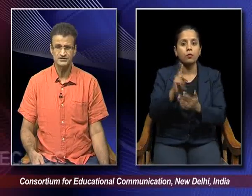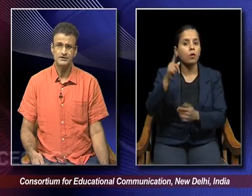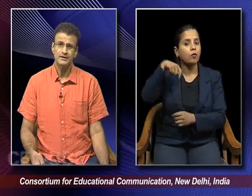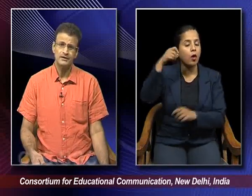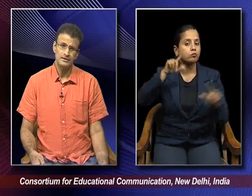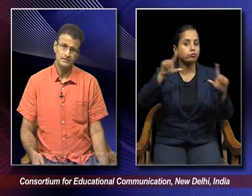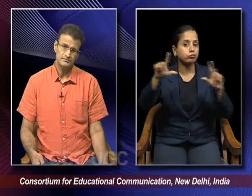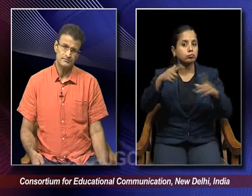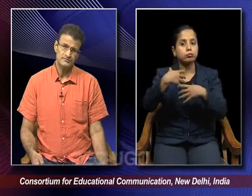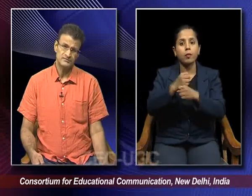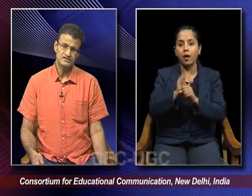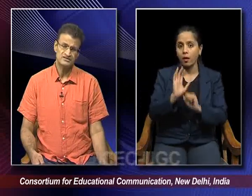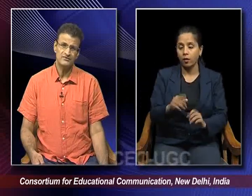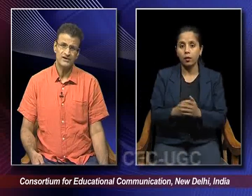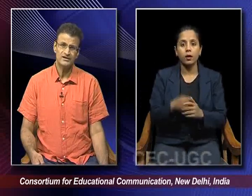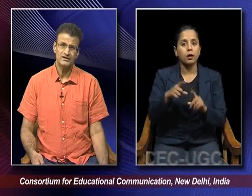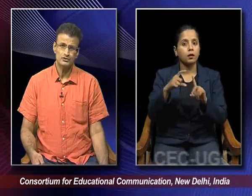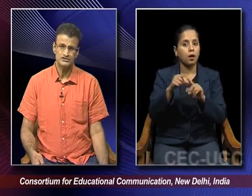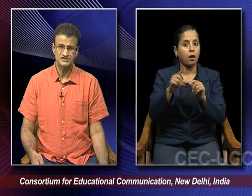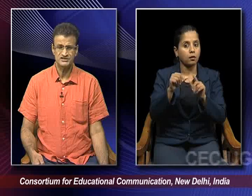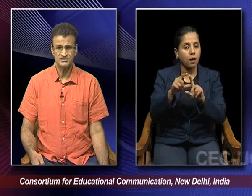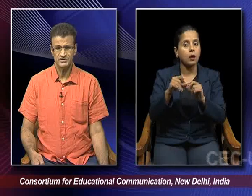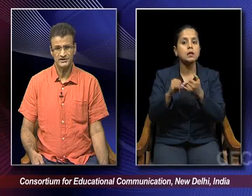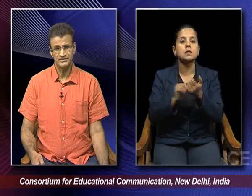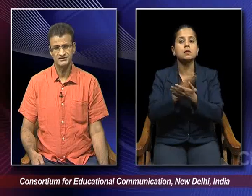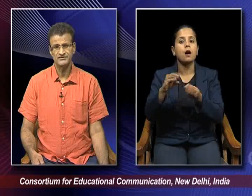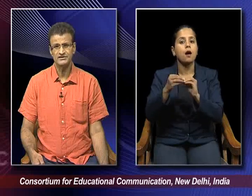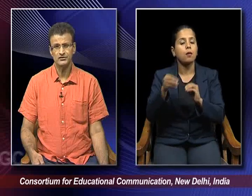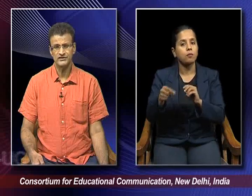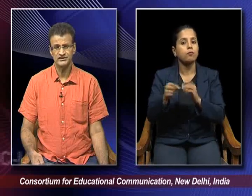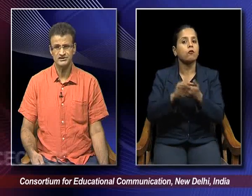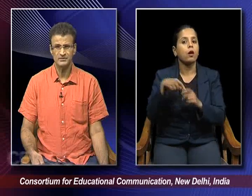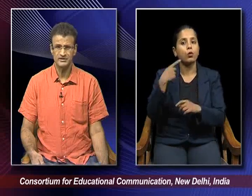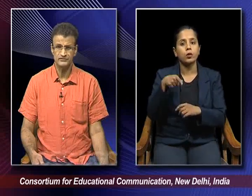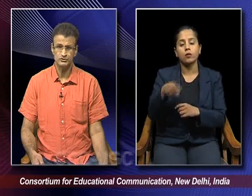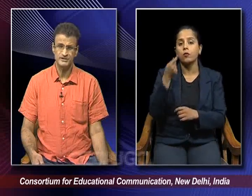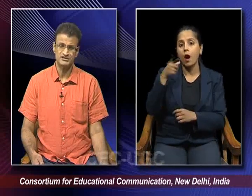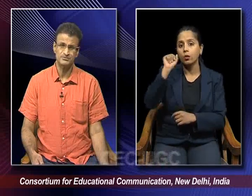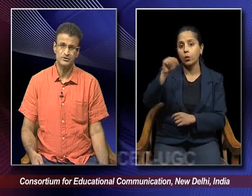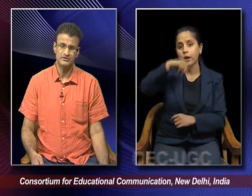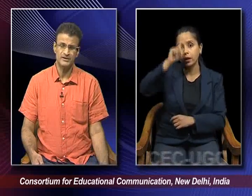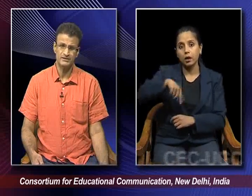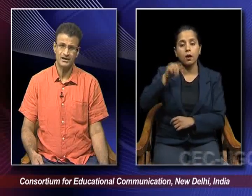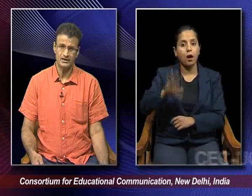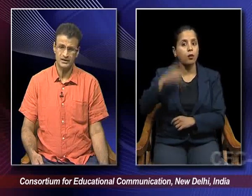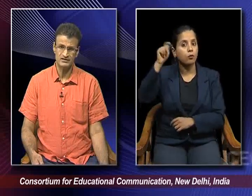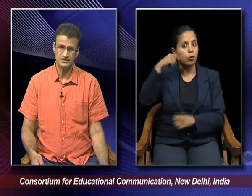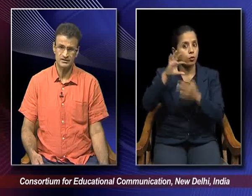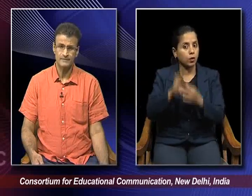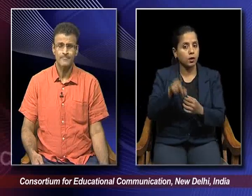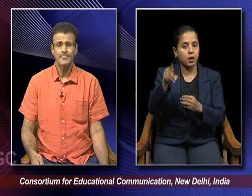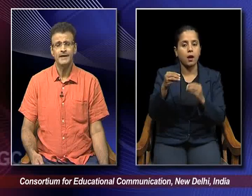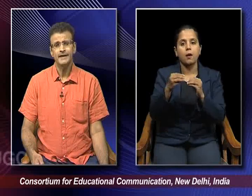filmmakers. Dada Saheb Phalke, who is considered as the father of Indian cinema, he was being supported by Bal Gangadhar